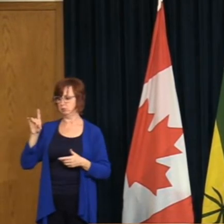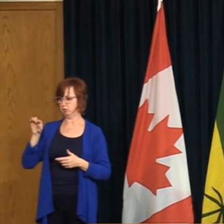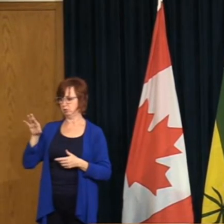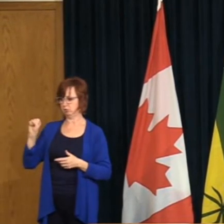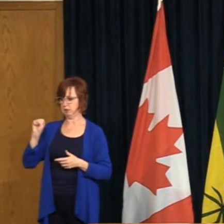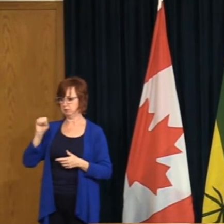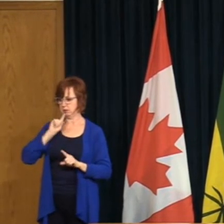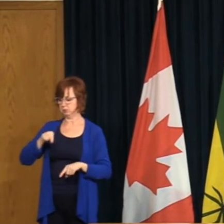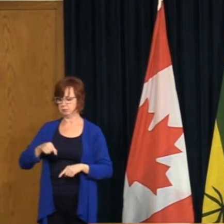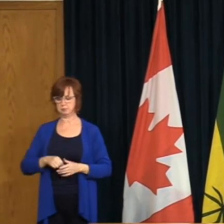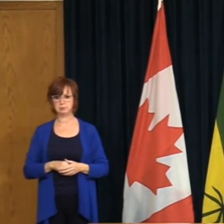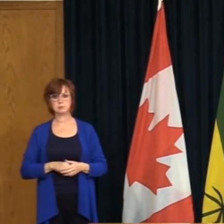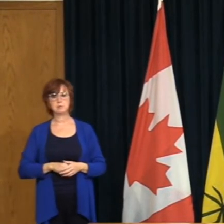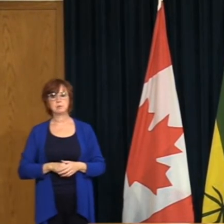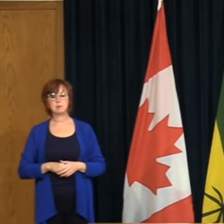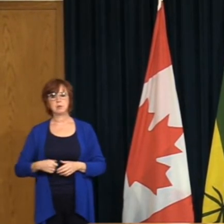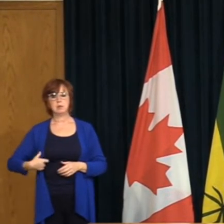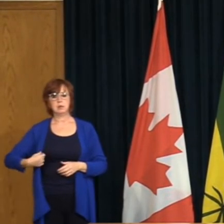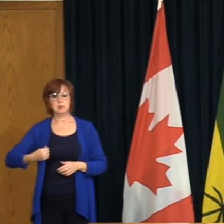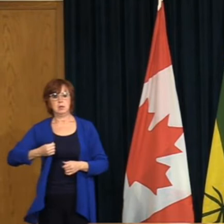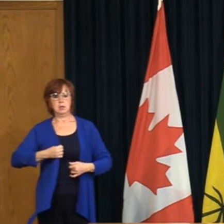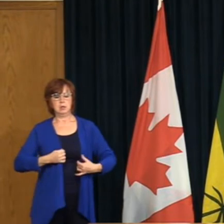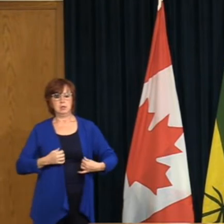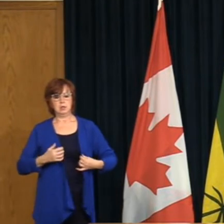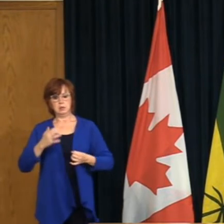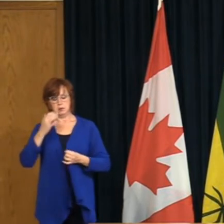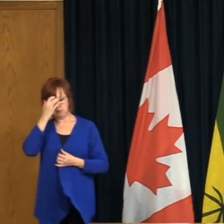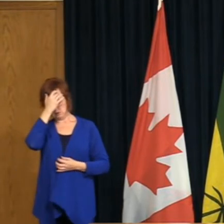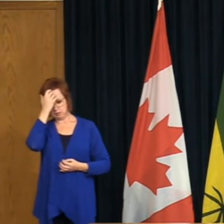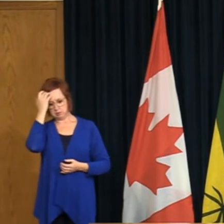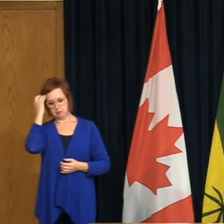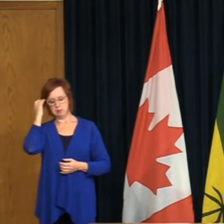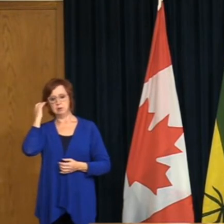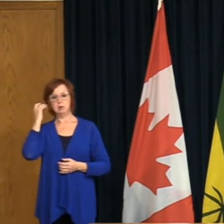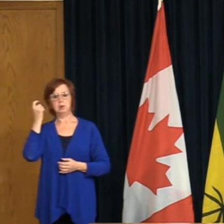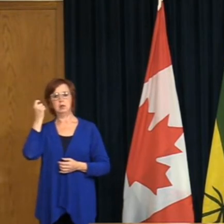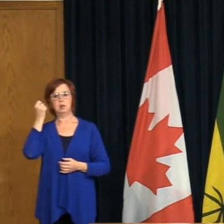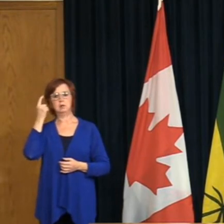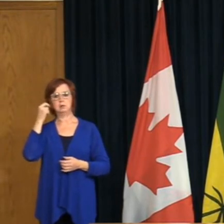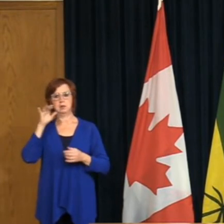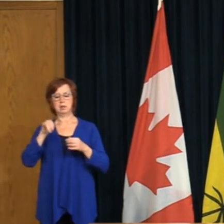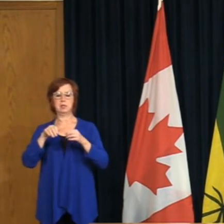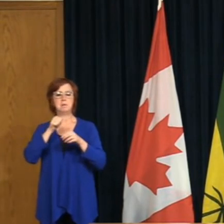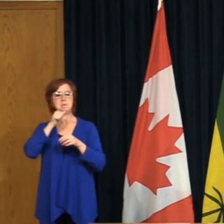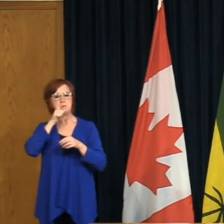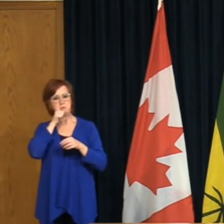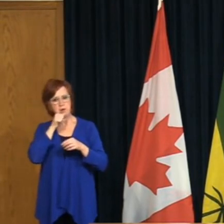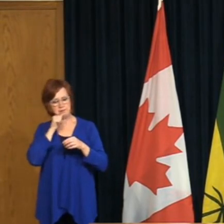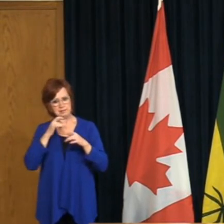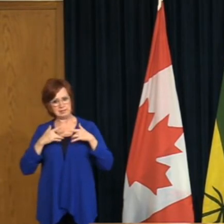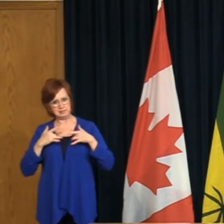when we have a private gathering where public health knows all the people who attended, obviously